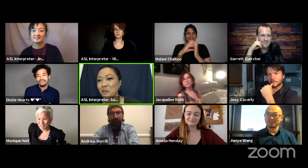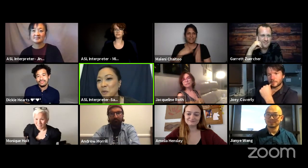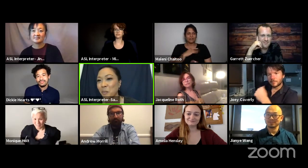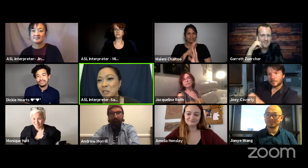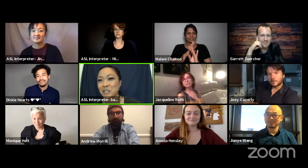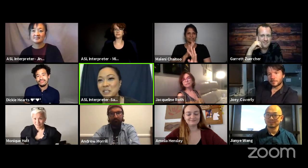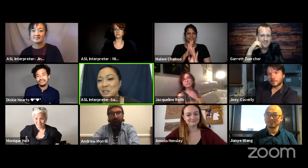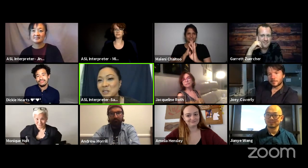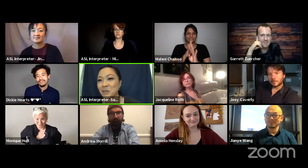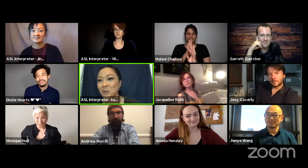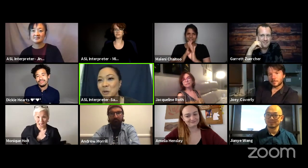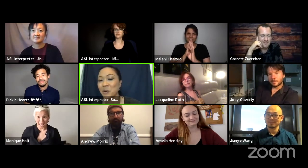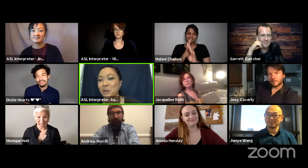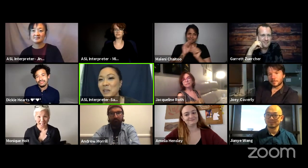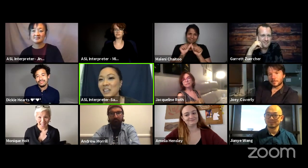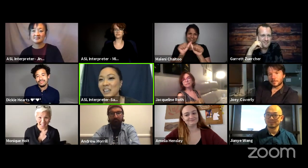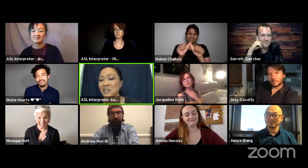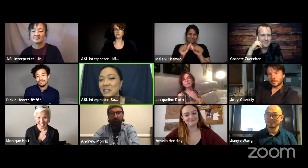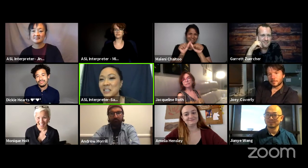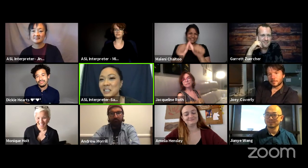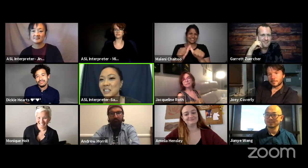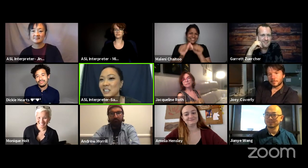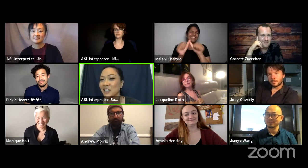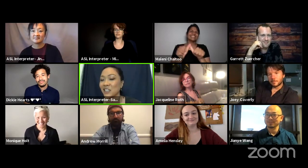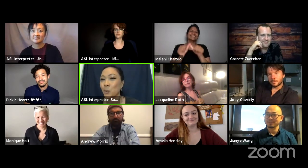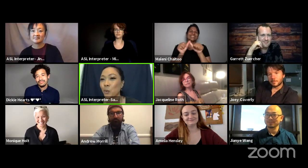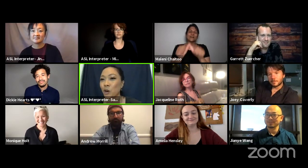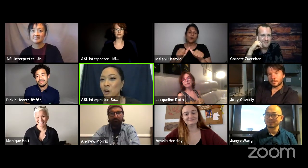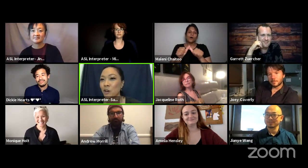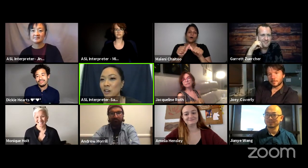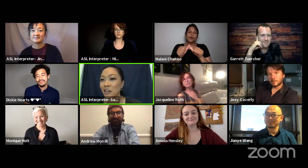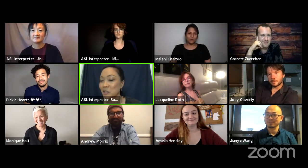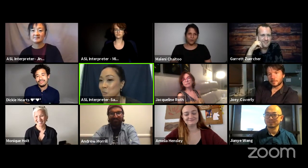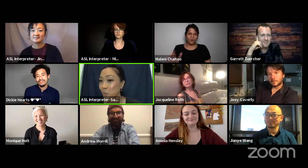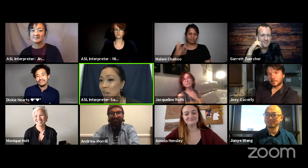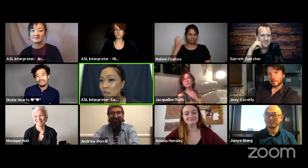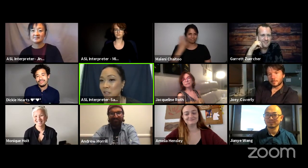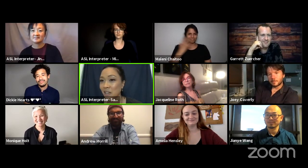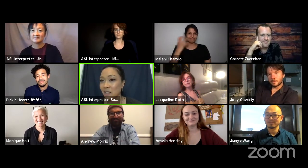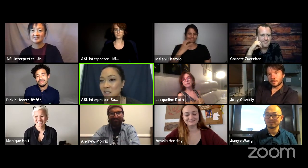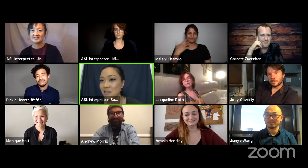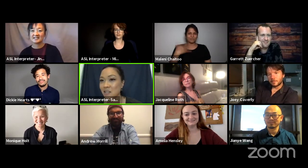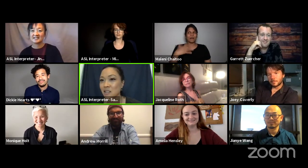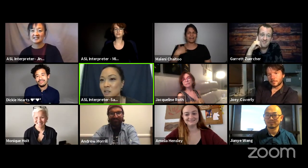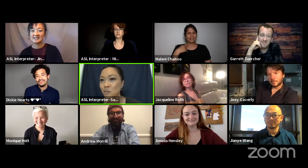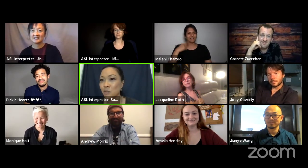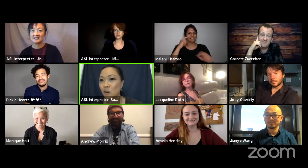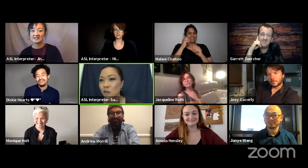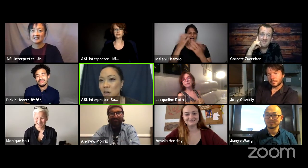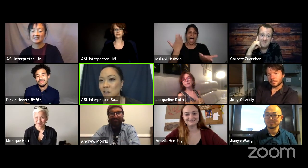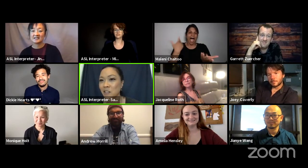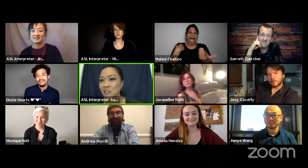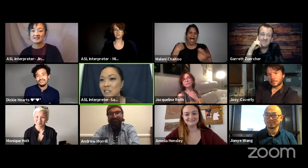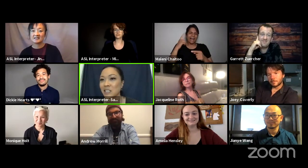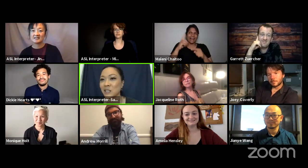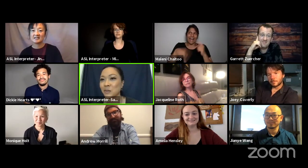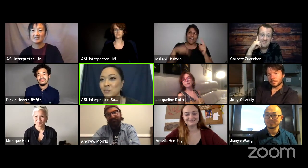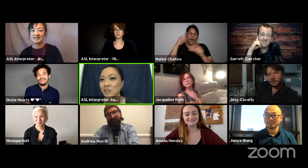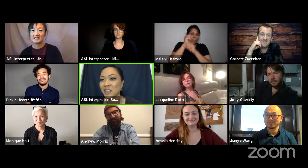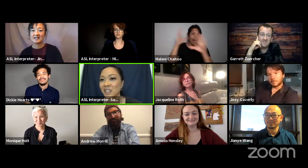the patience to, you know, work with me. And I had to, you know, had some pretty heavy texts, some long monologues.